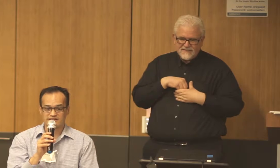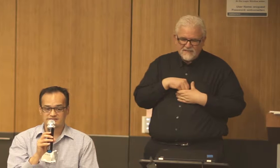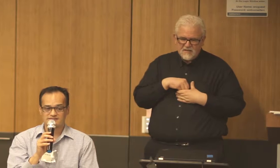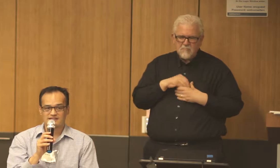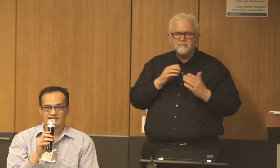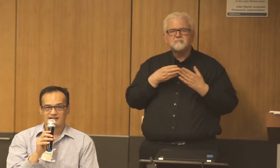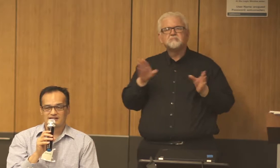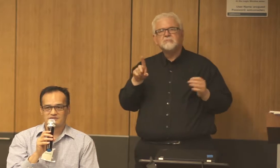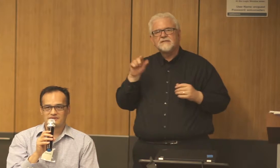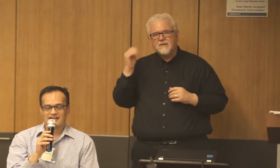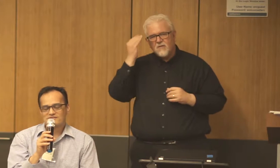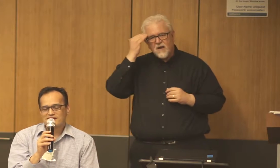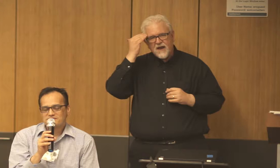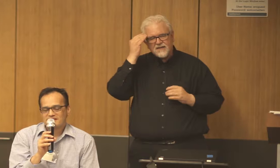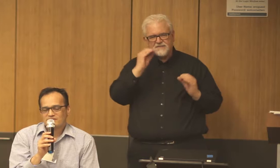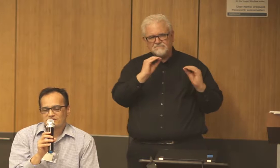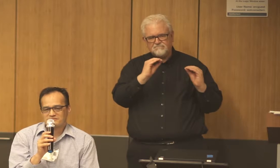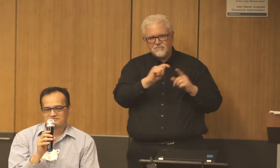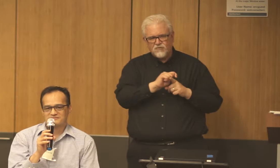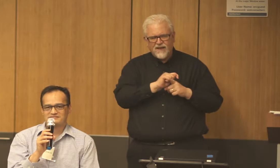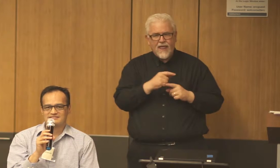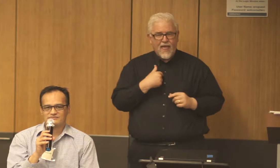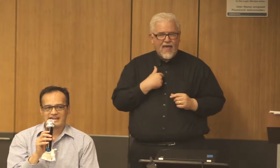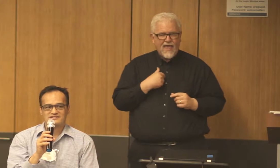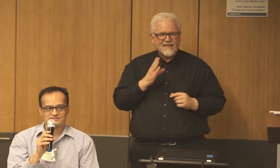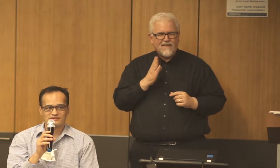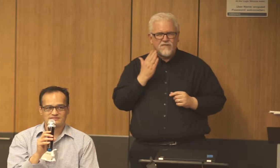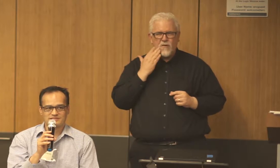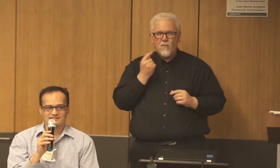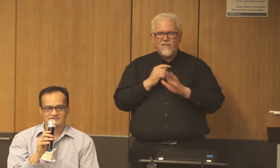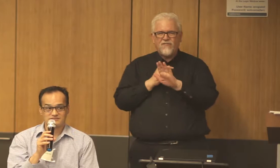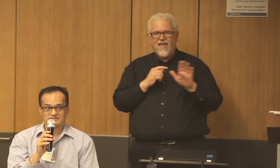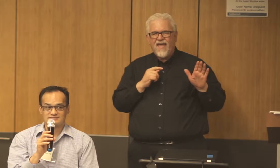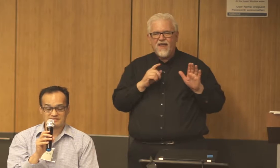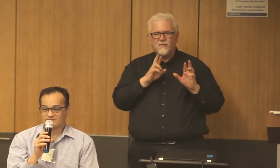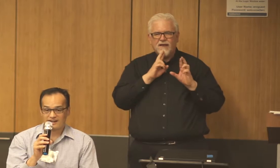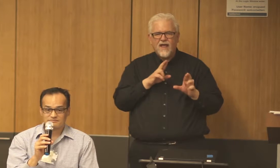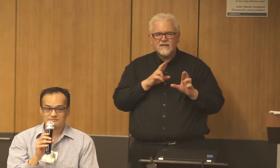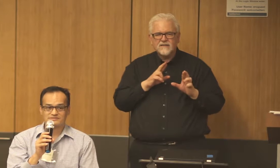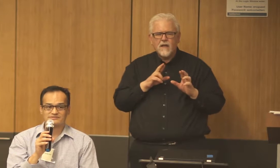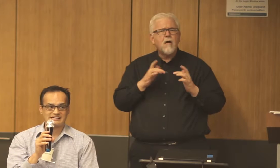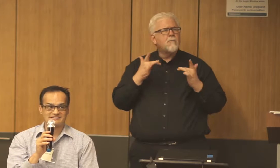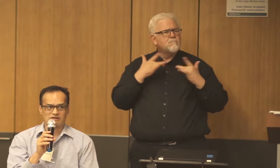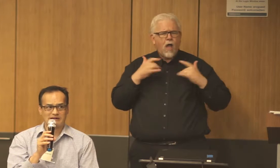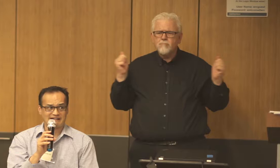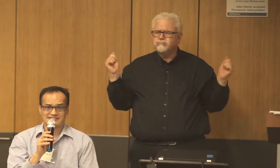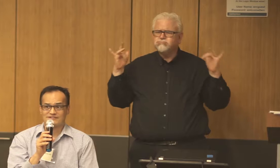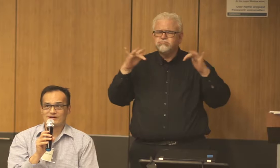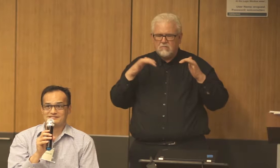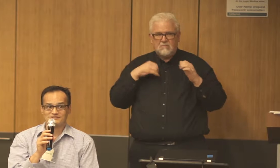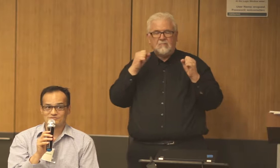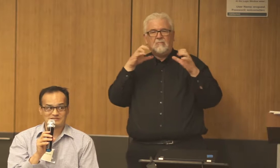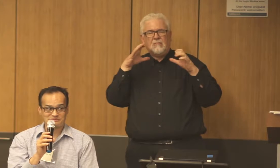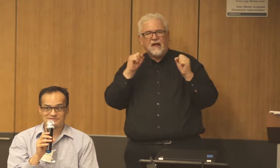disability awareness. And I would never know what the reaction is going to be. It's usually this big crowd of people. It's like, oh my gosh,